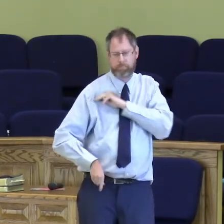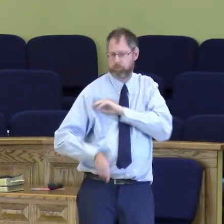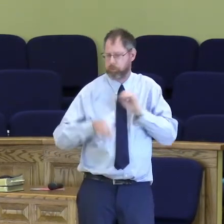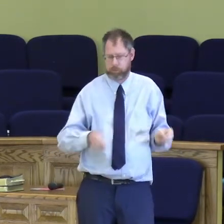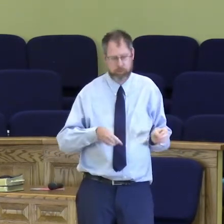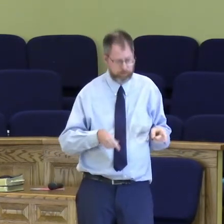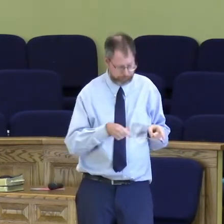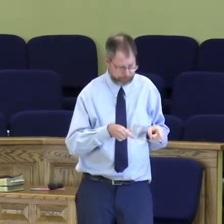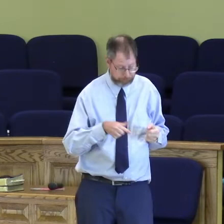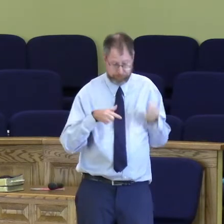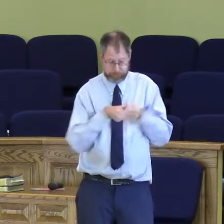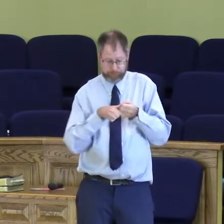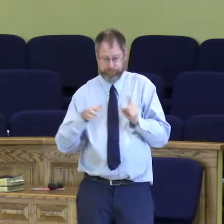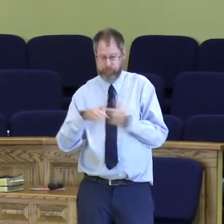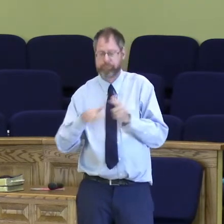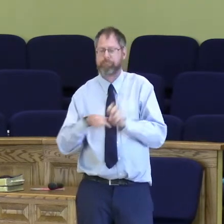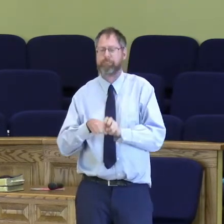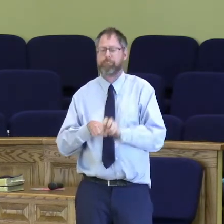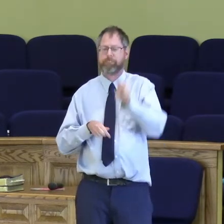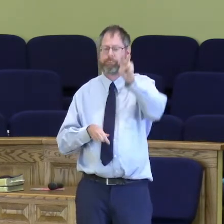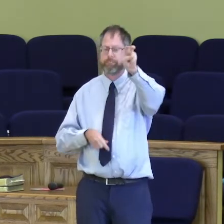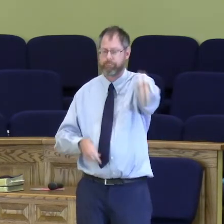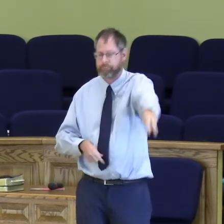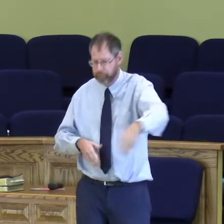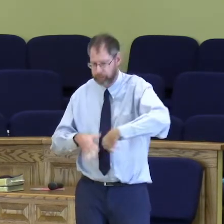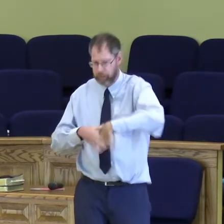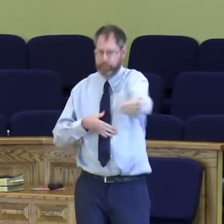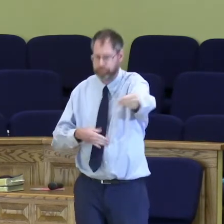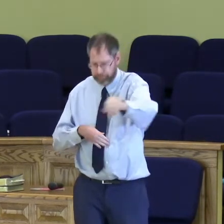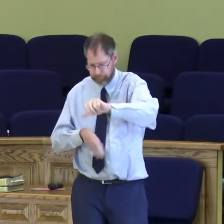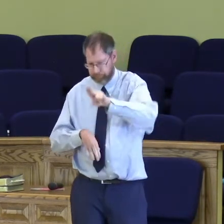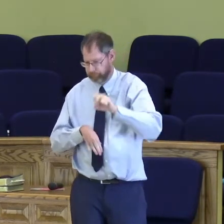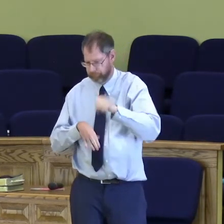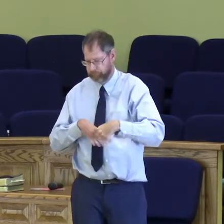loud, even as a deaf person. And so, well, you can't do it. There's never been a deaf